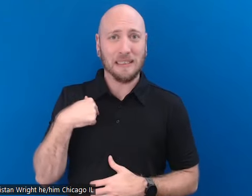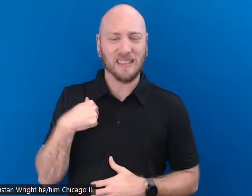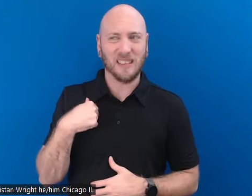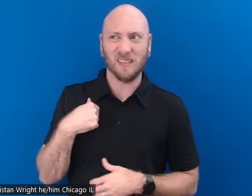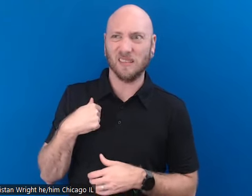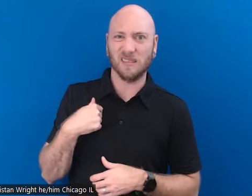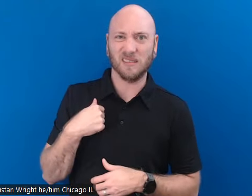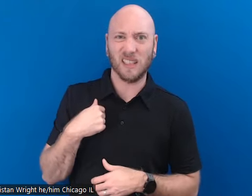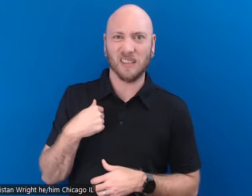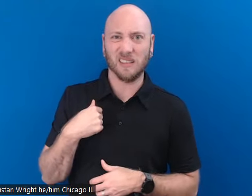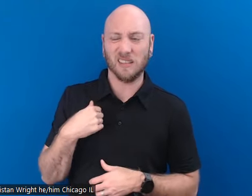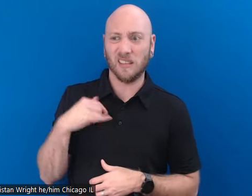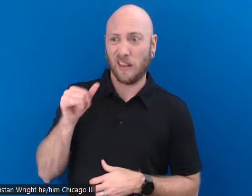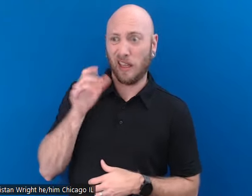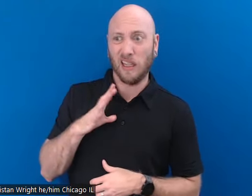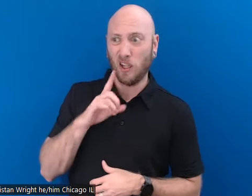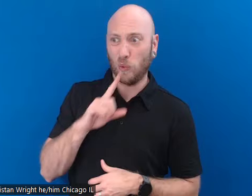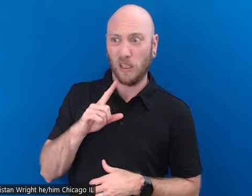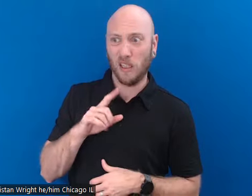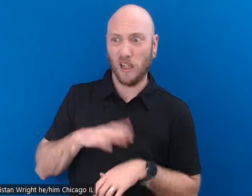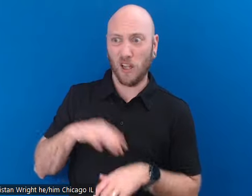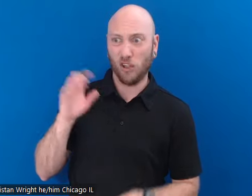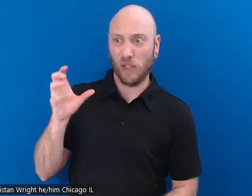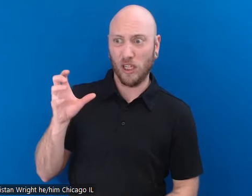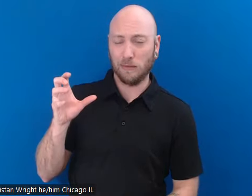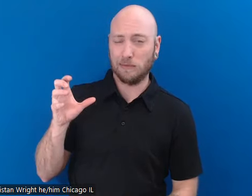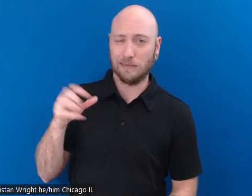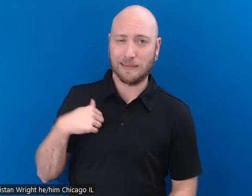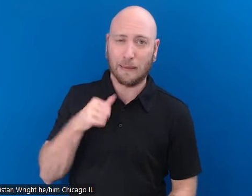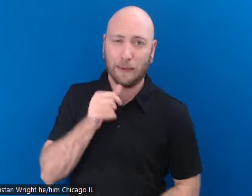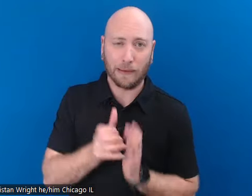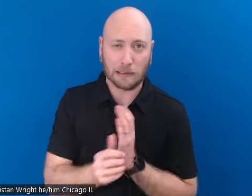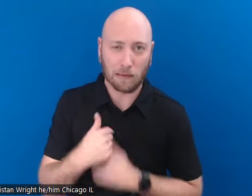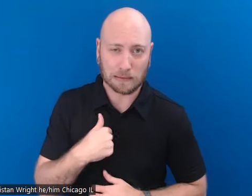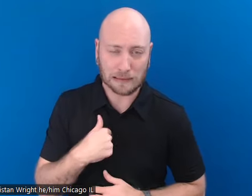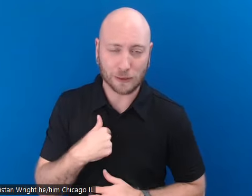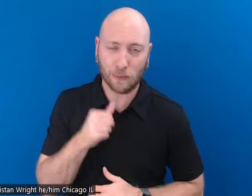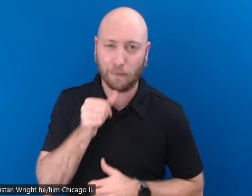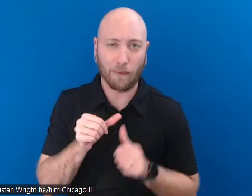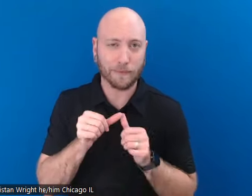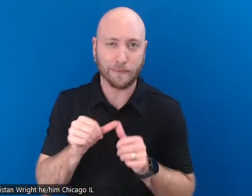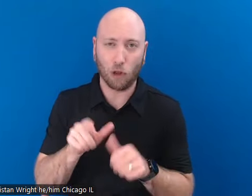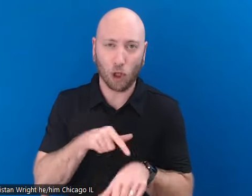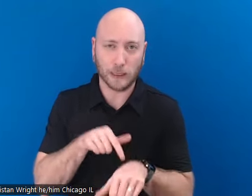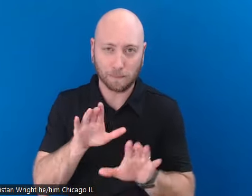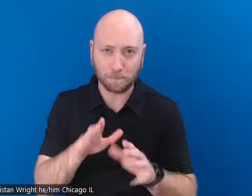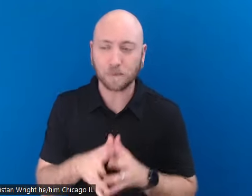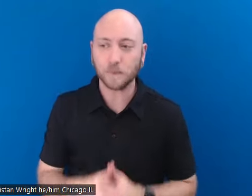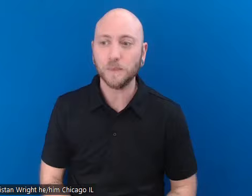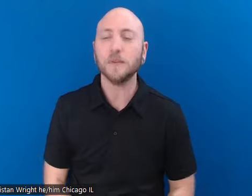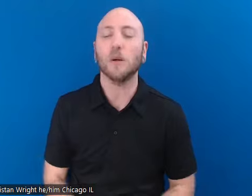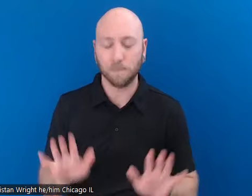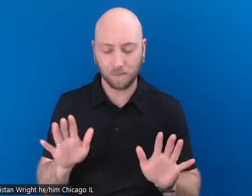host. So that didn't last very long. But in any case, the